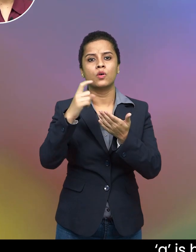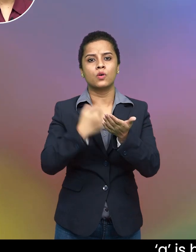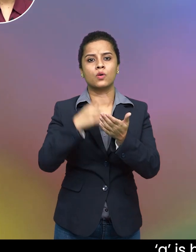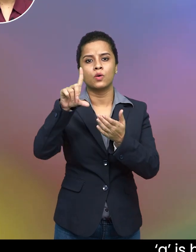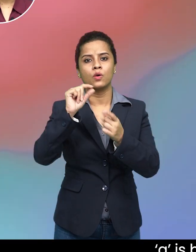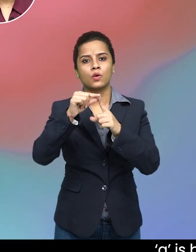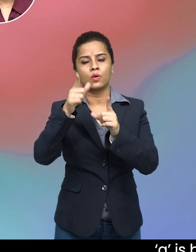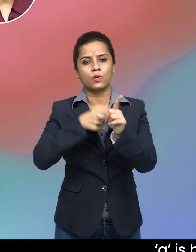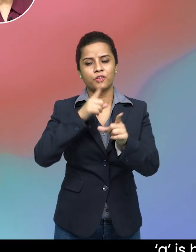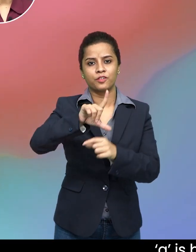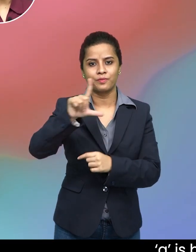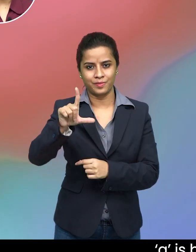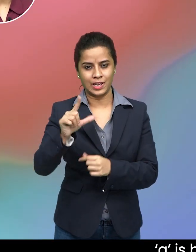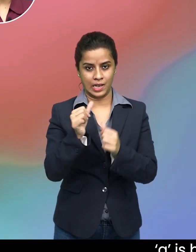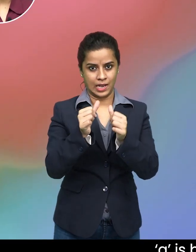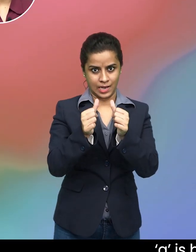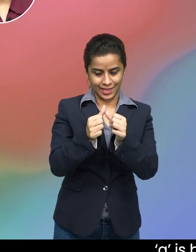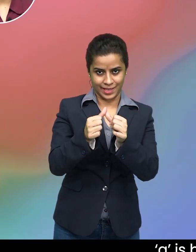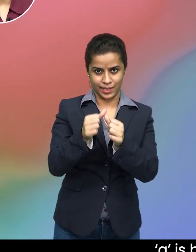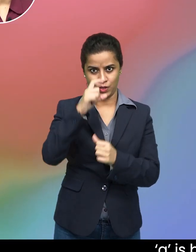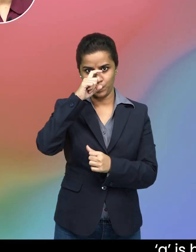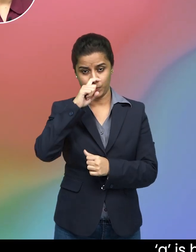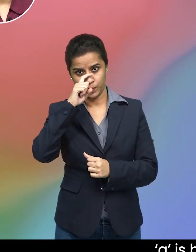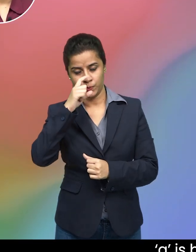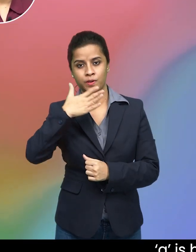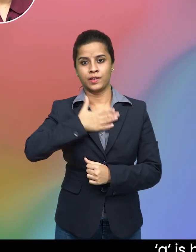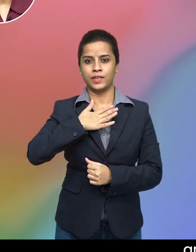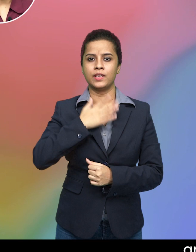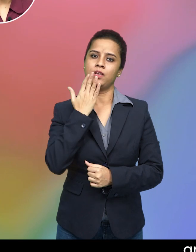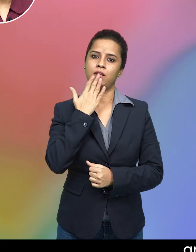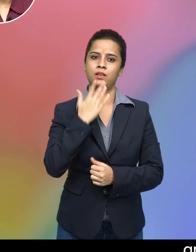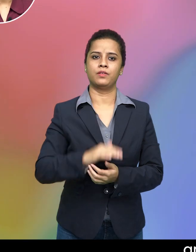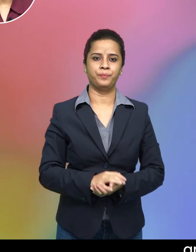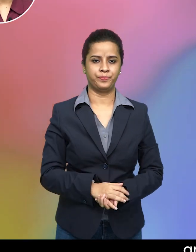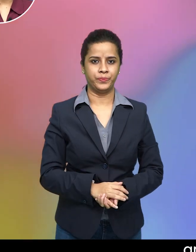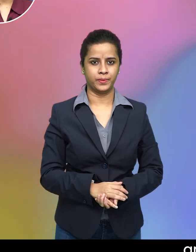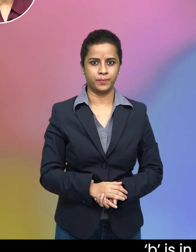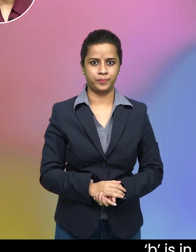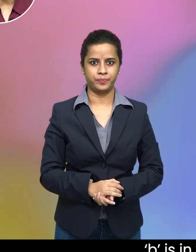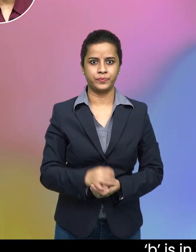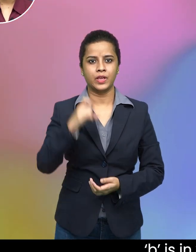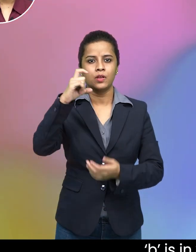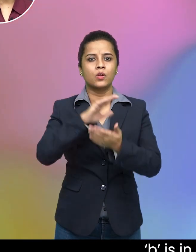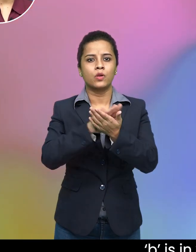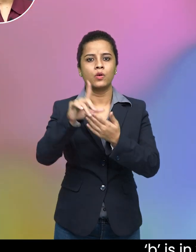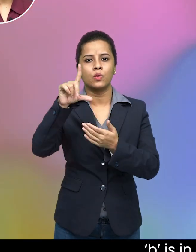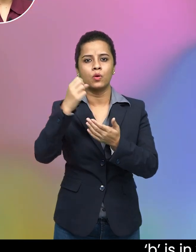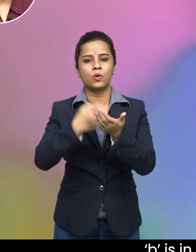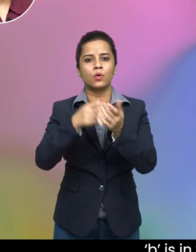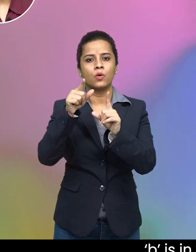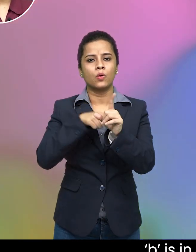A is blue-green in color and chlorophyll B is